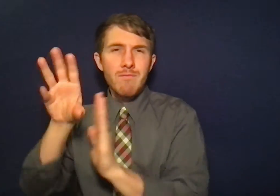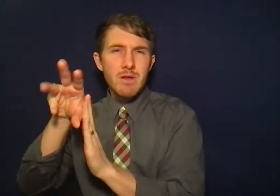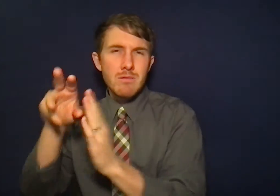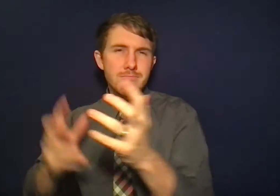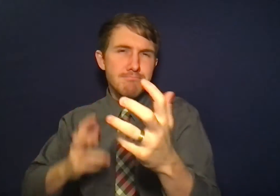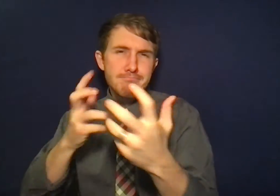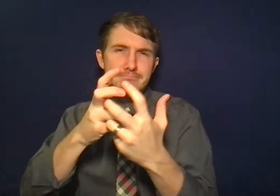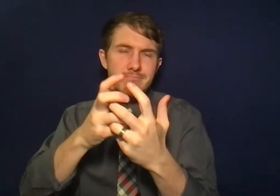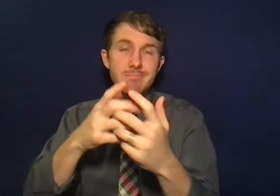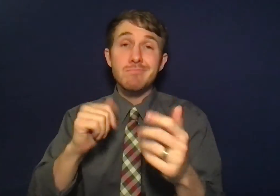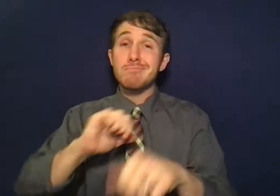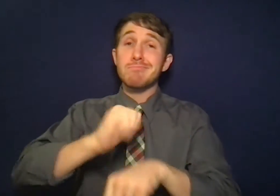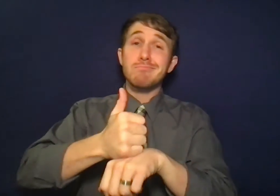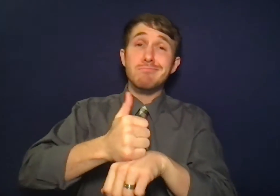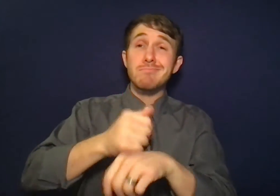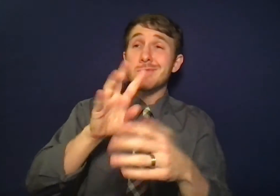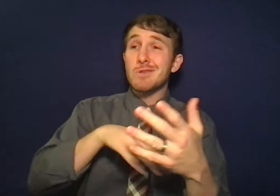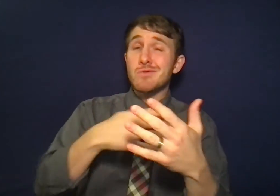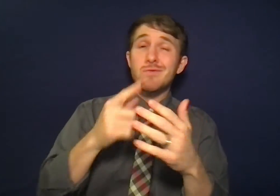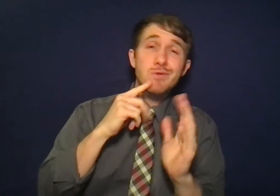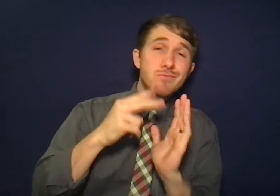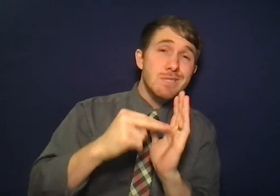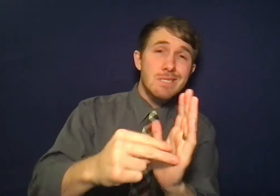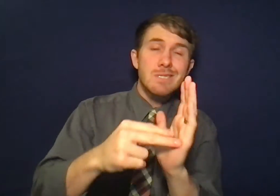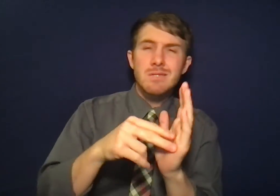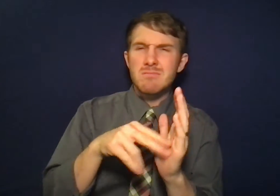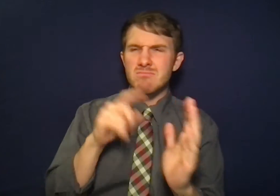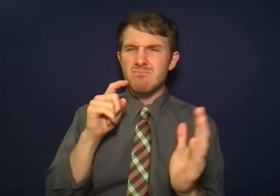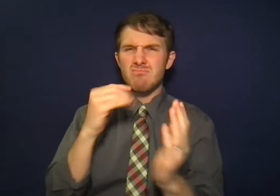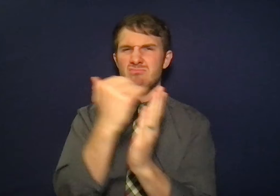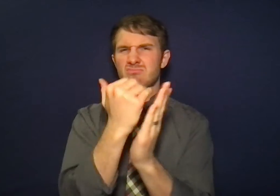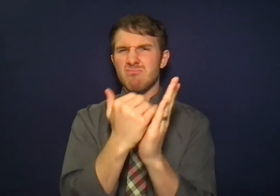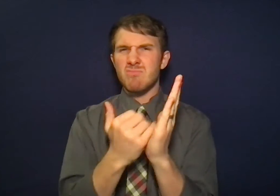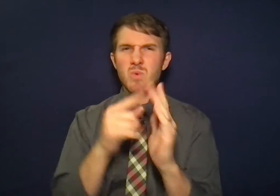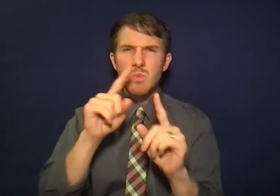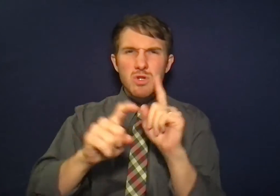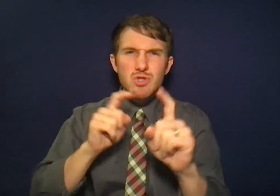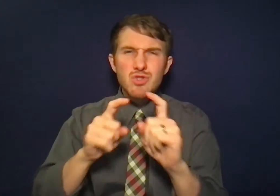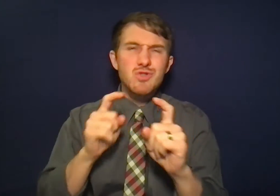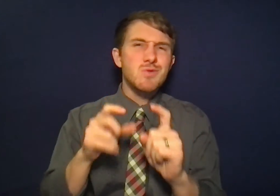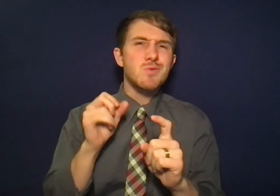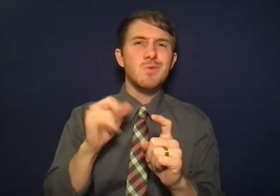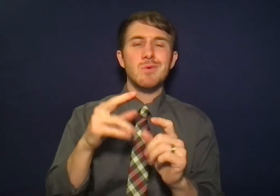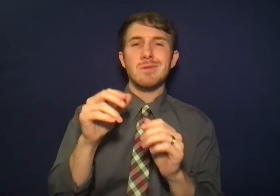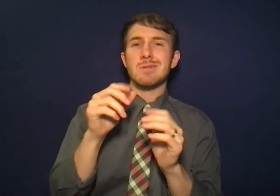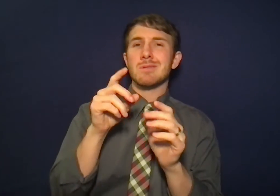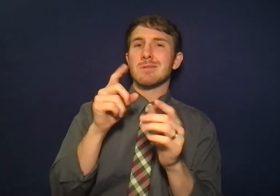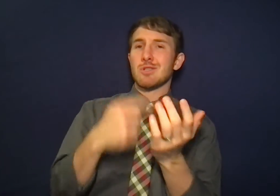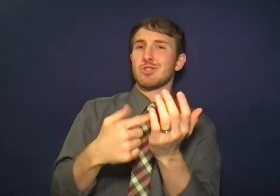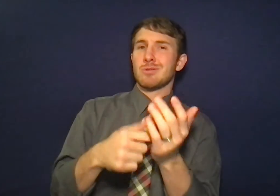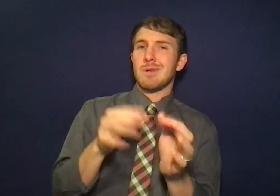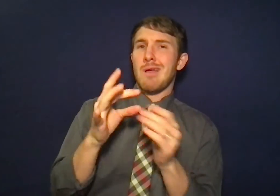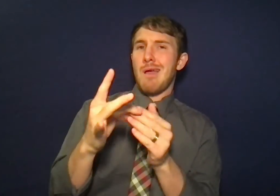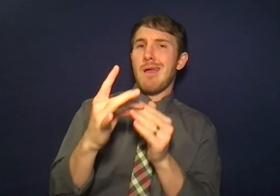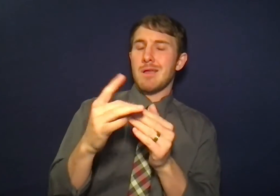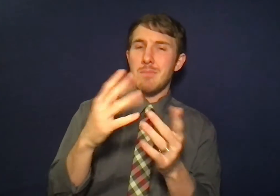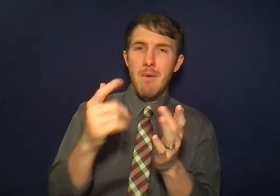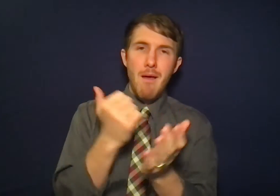topic. You can set a schedule for reading, identify questions, or discussion guides that you'll be able to help facilitate that